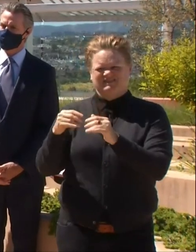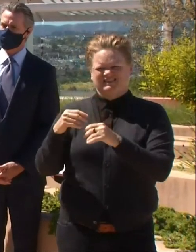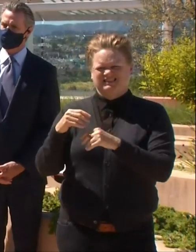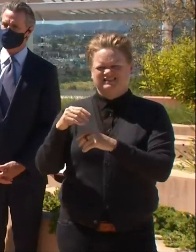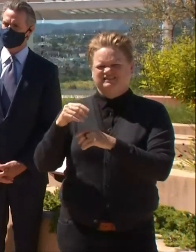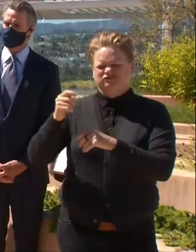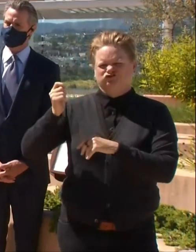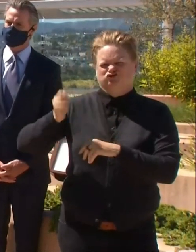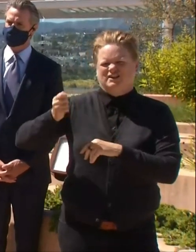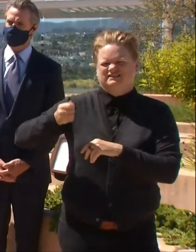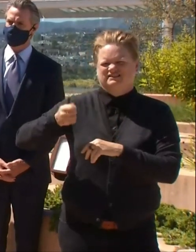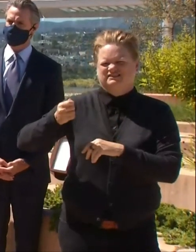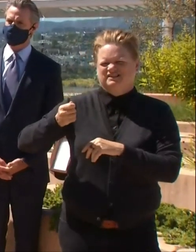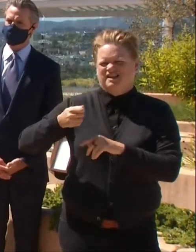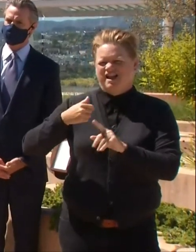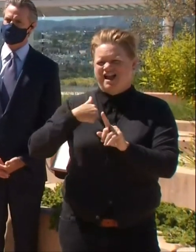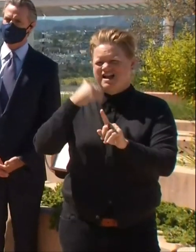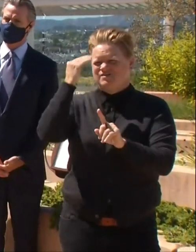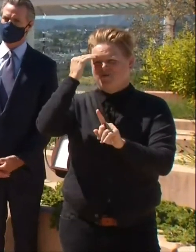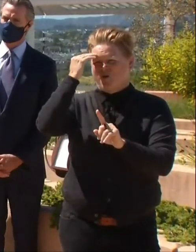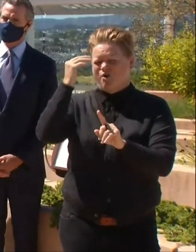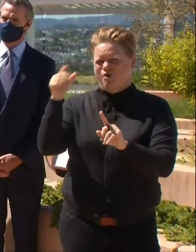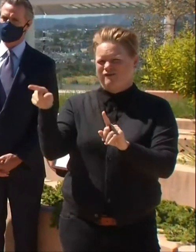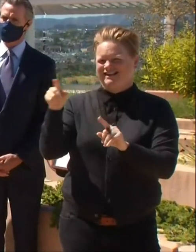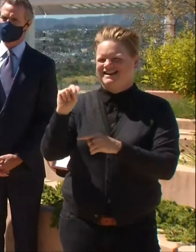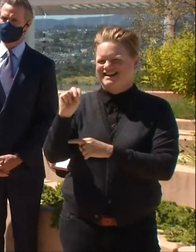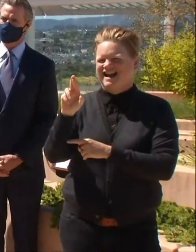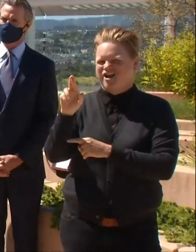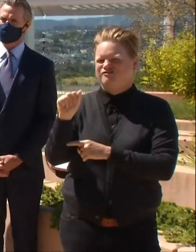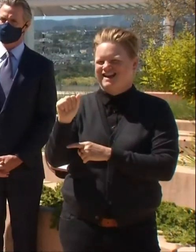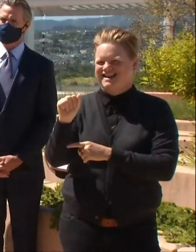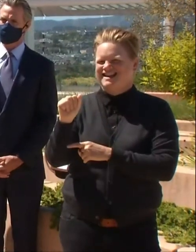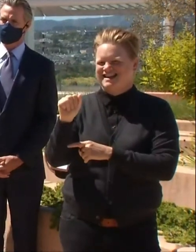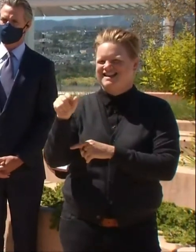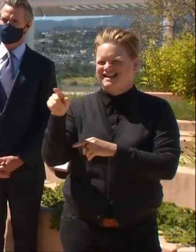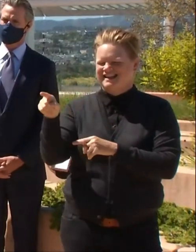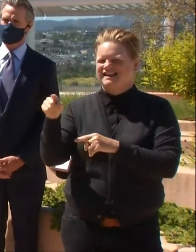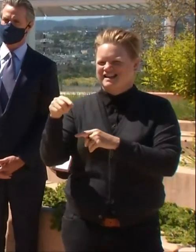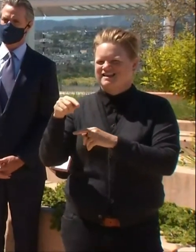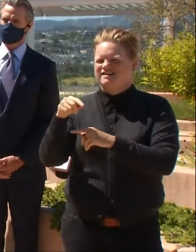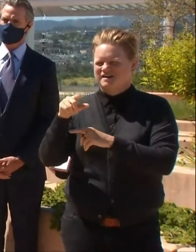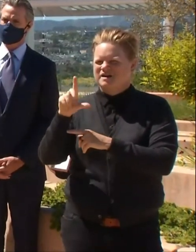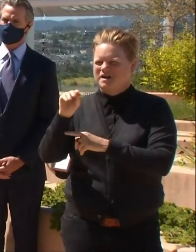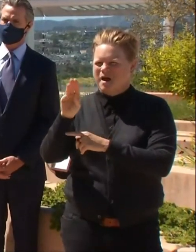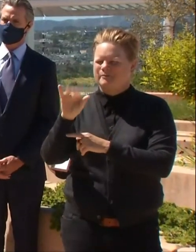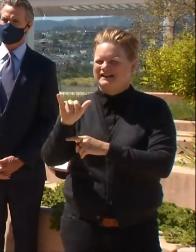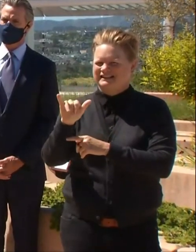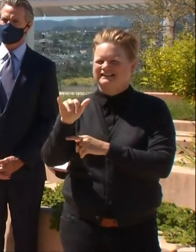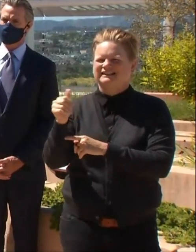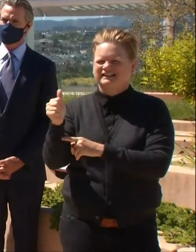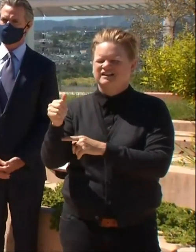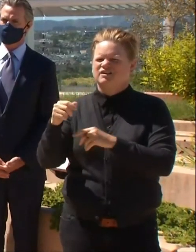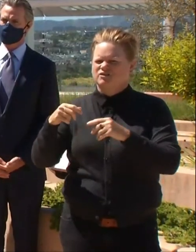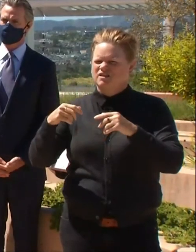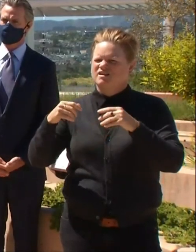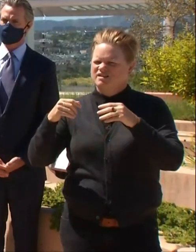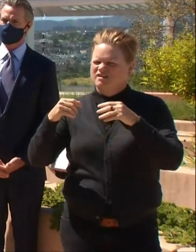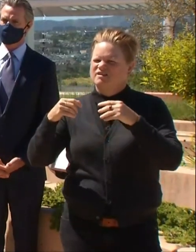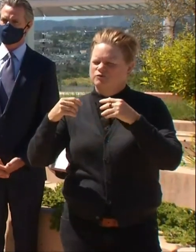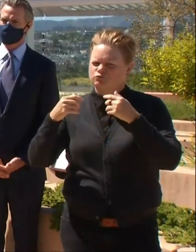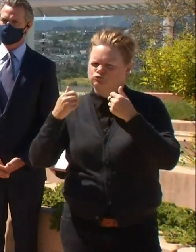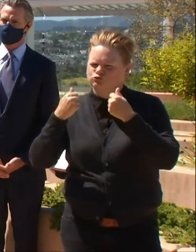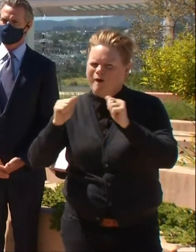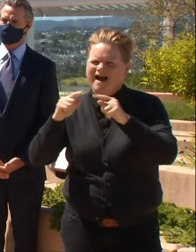a concerted effort to relitigate many of the issues that have already been decided across the country